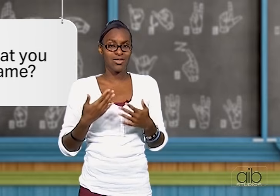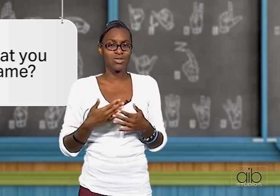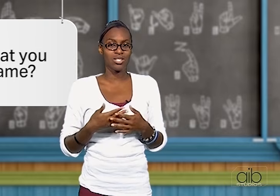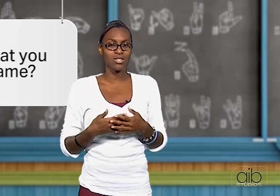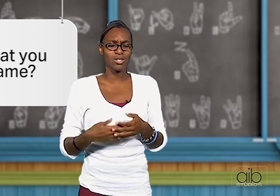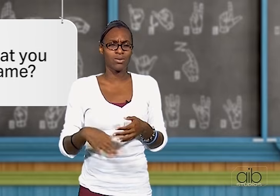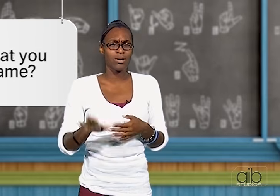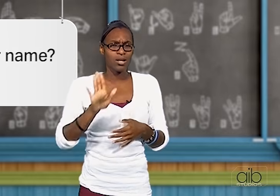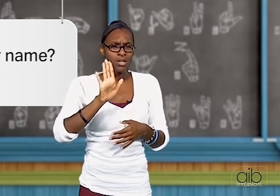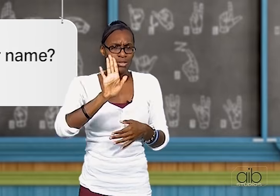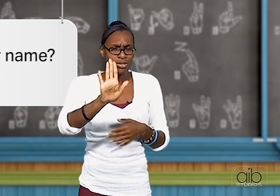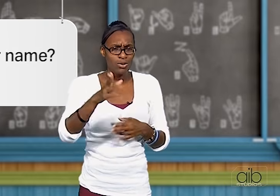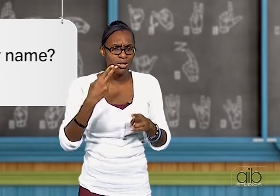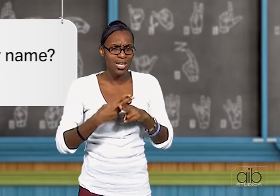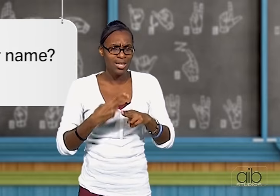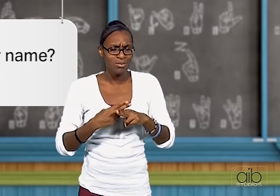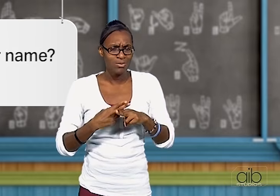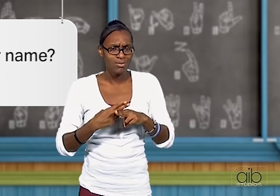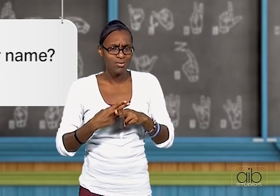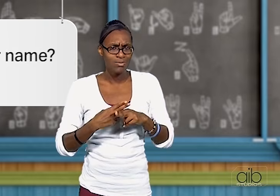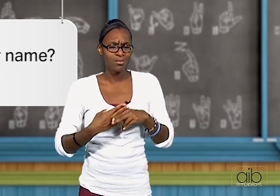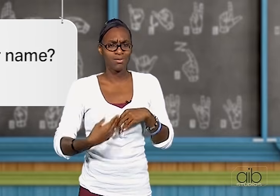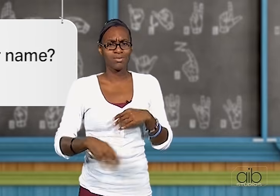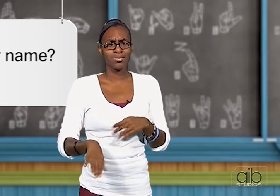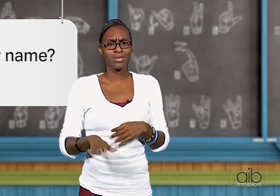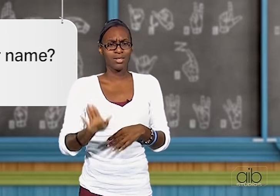you can do your name,